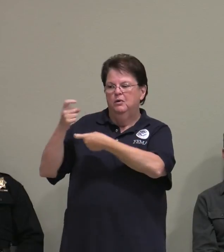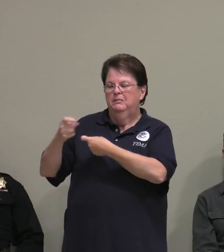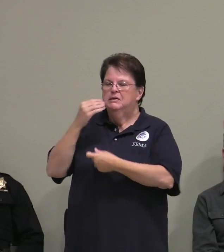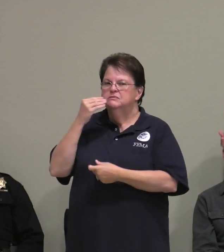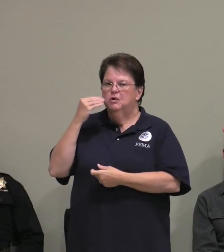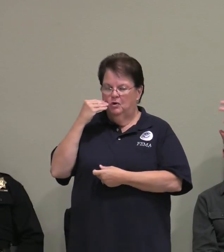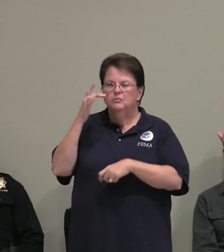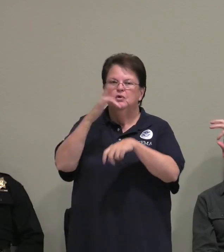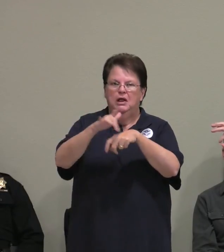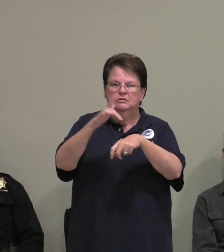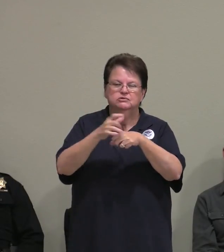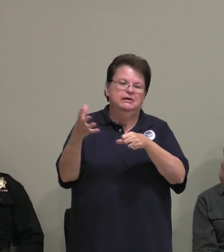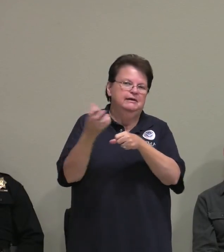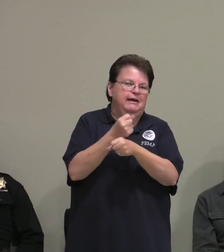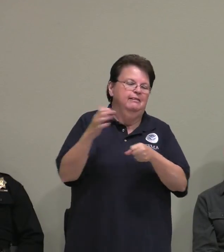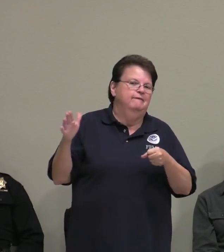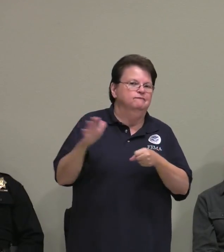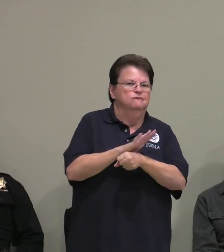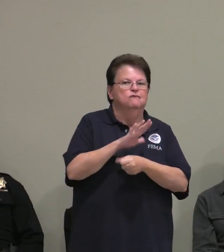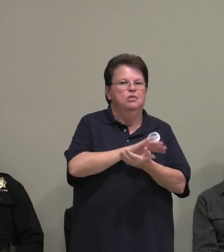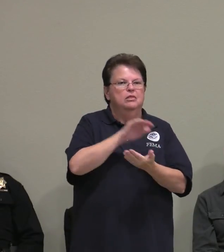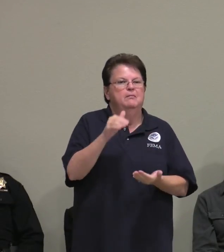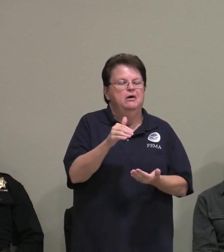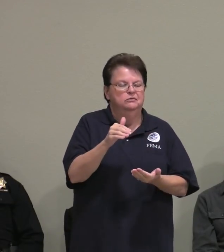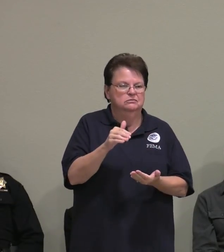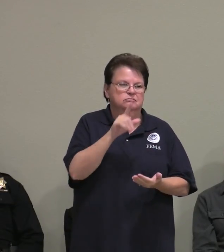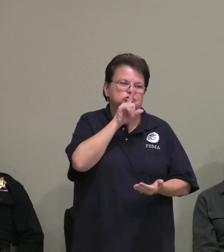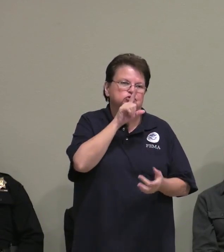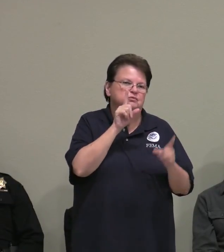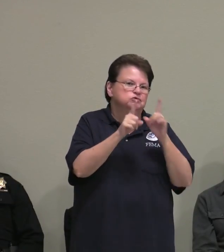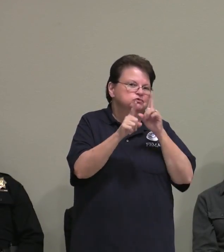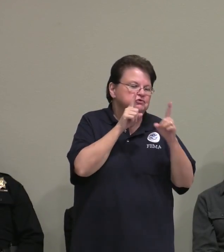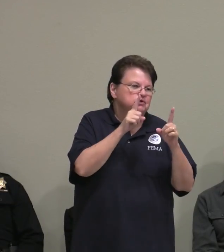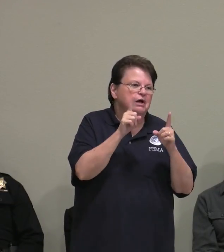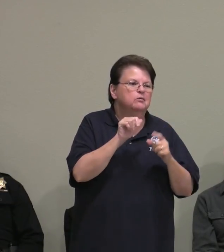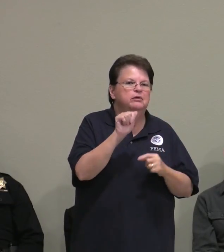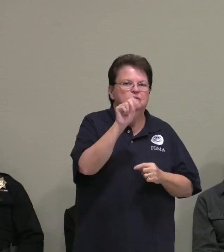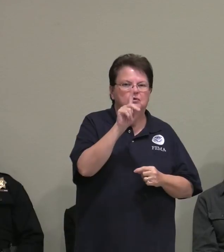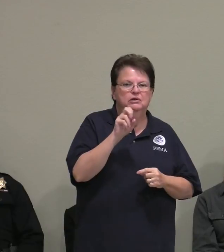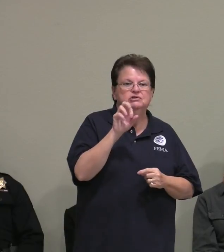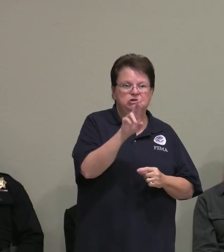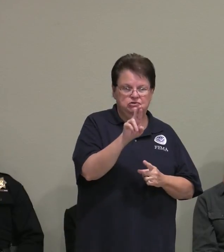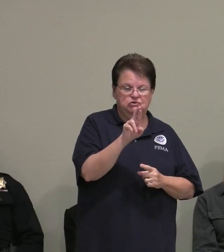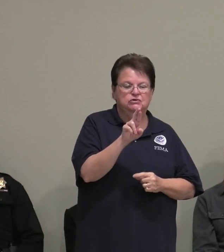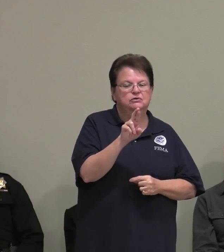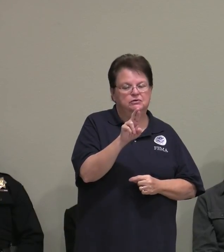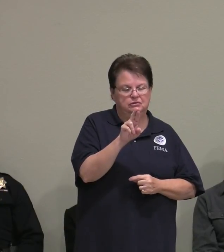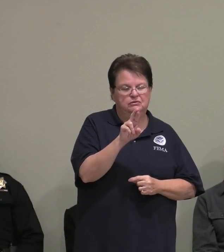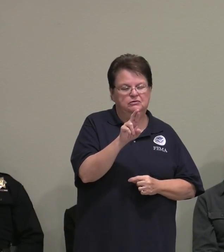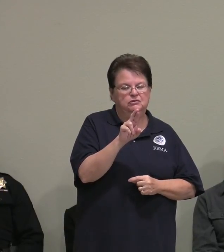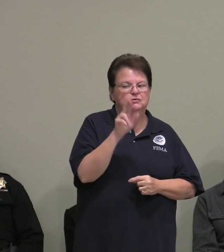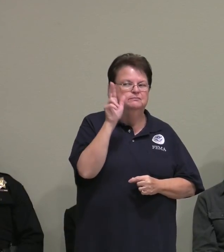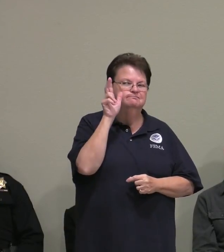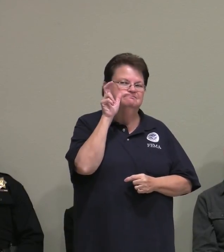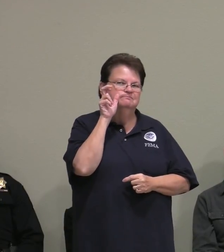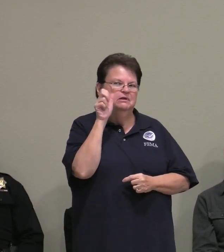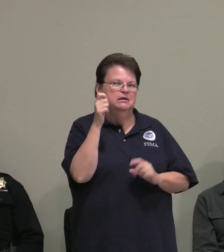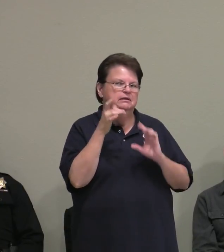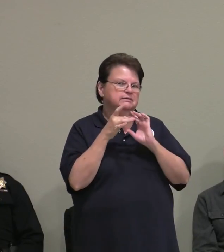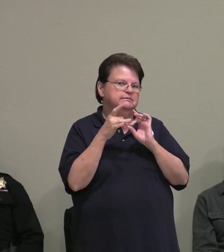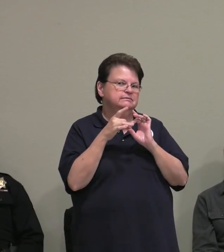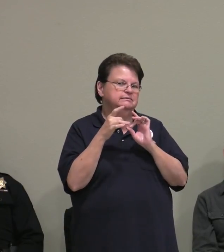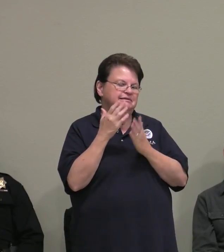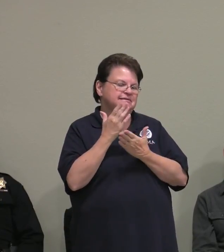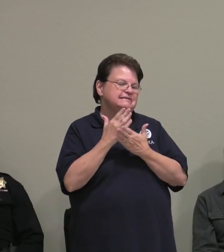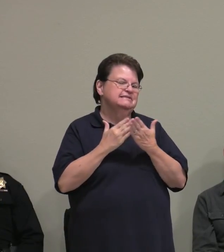you're eligible to get that full amount. So make sure that when you're talking to your adjuster, you know, you might hear otherwise because there are